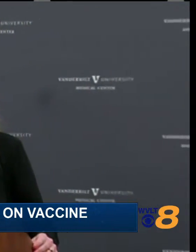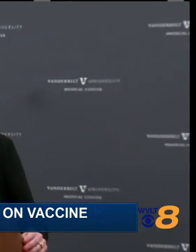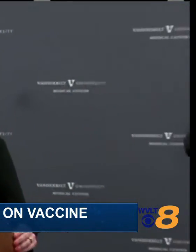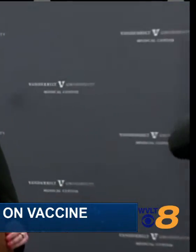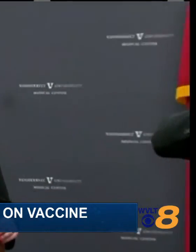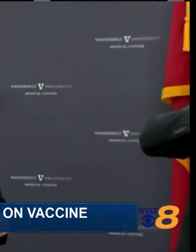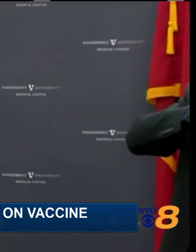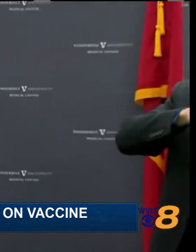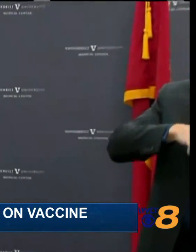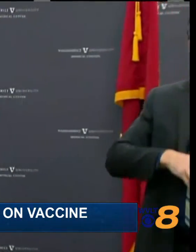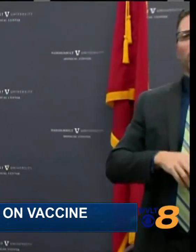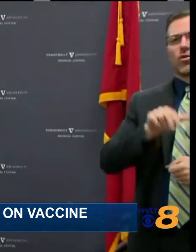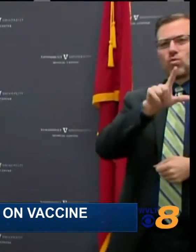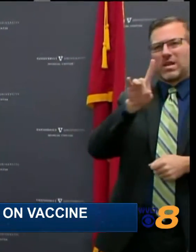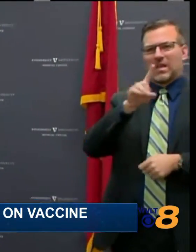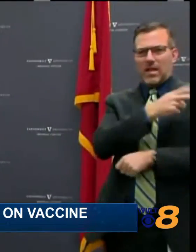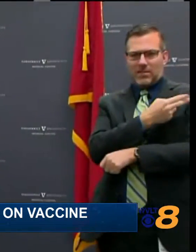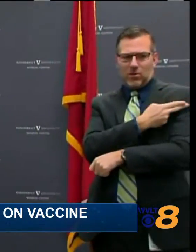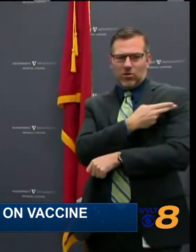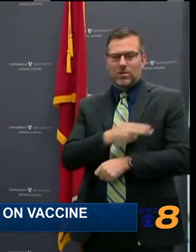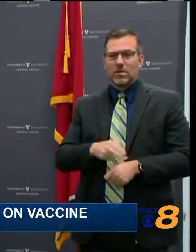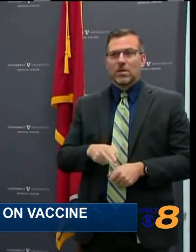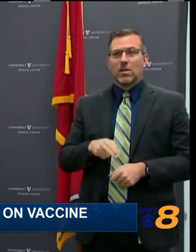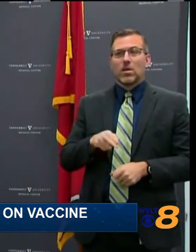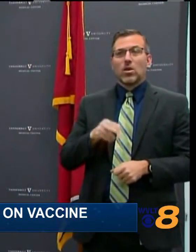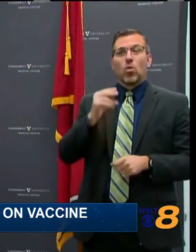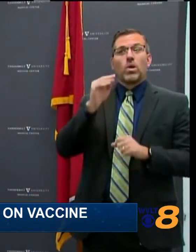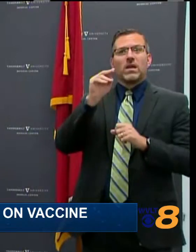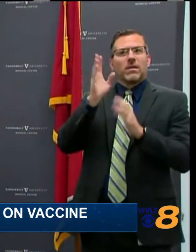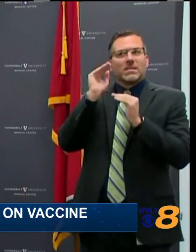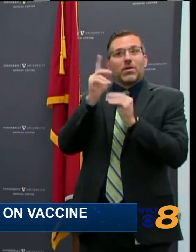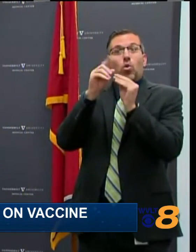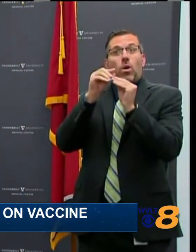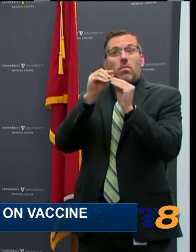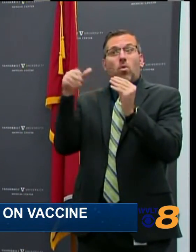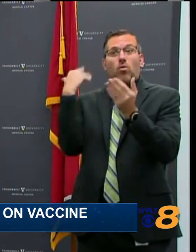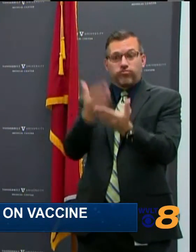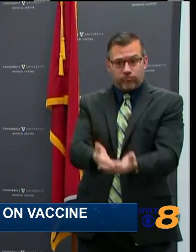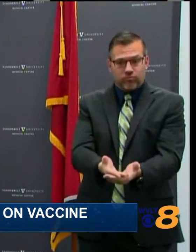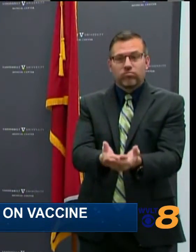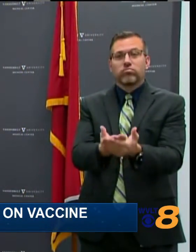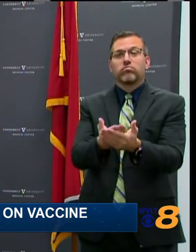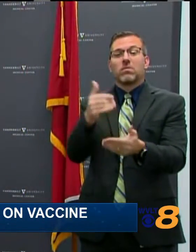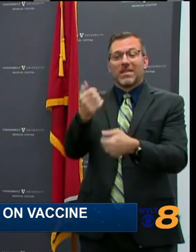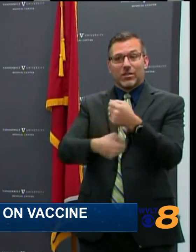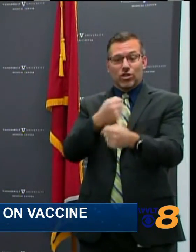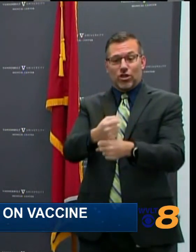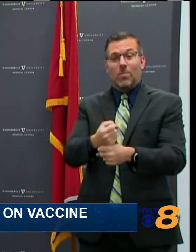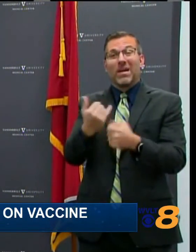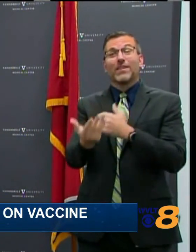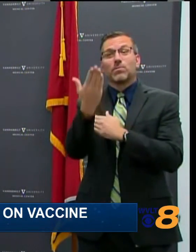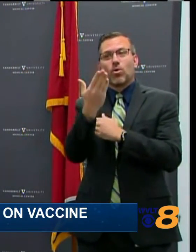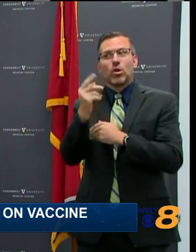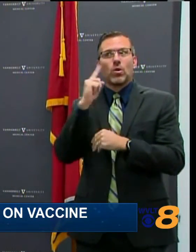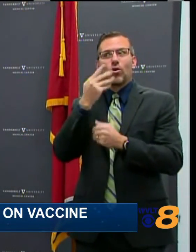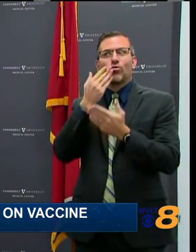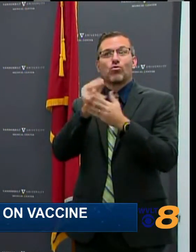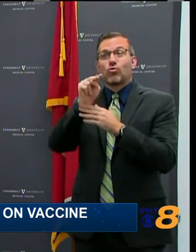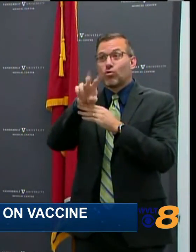do expect one more shipment of Pfizer before the end of this year, but we also woke up to some really good news this morning, which